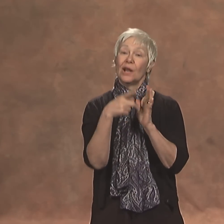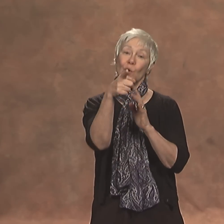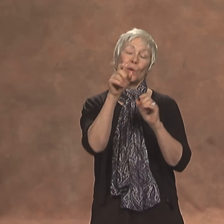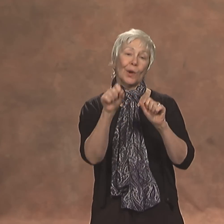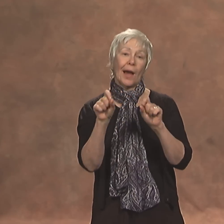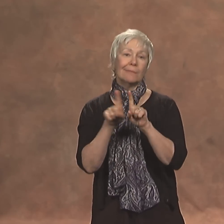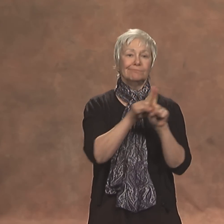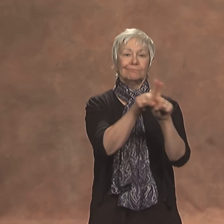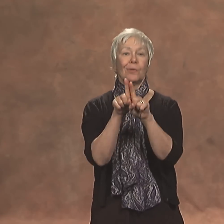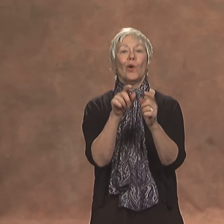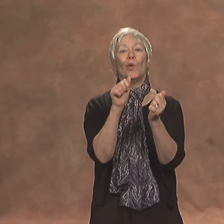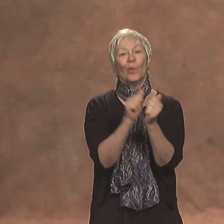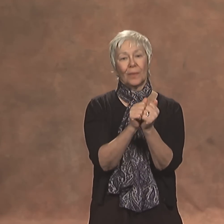would envision that you would